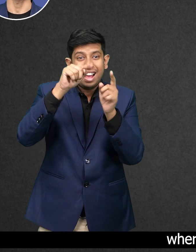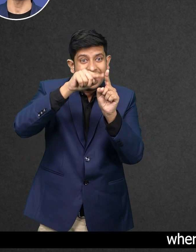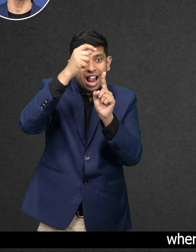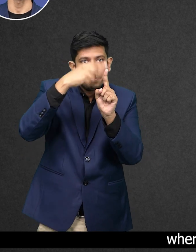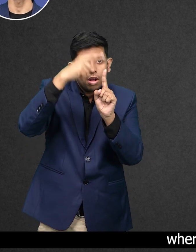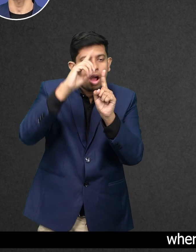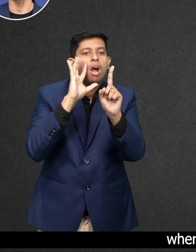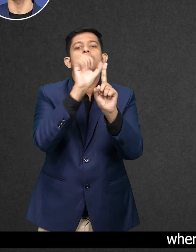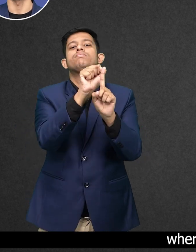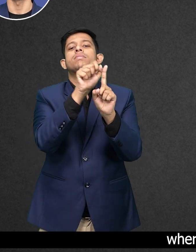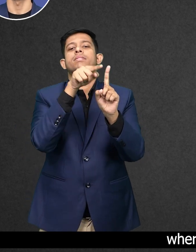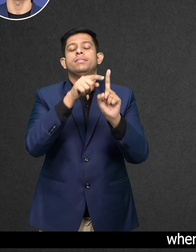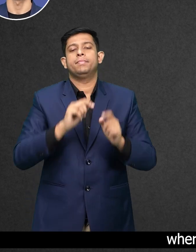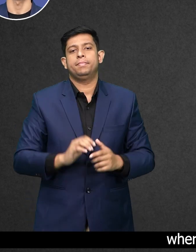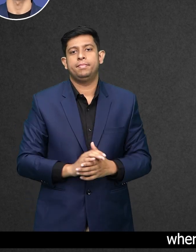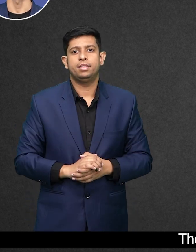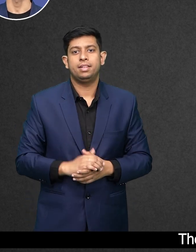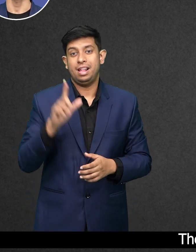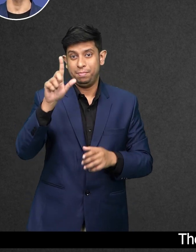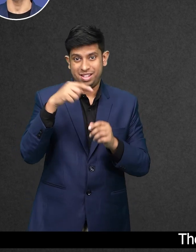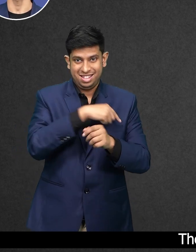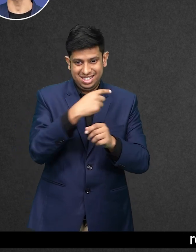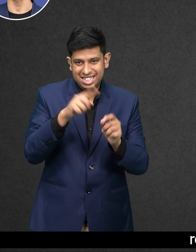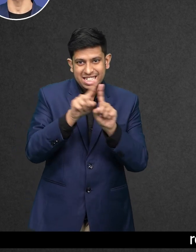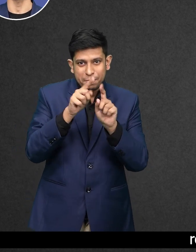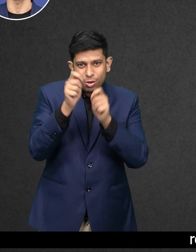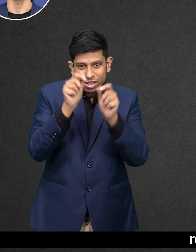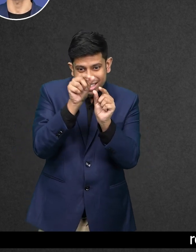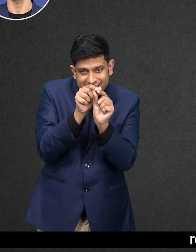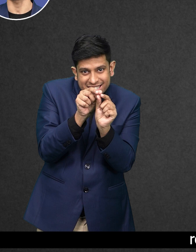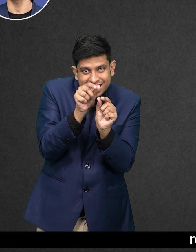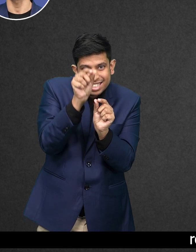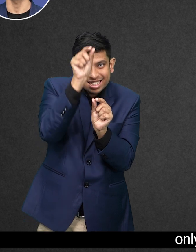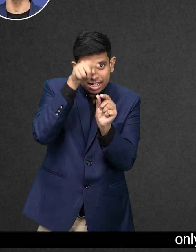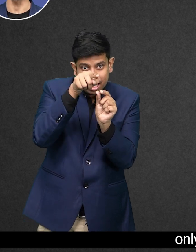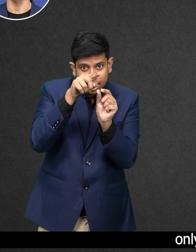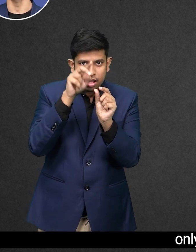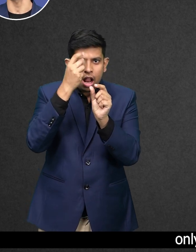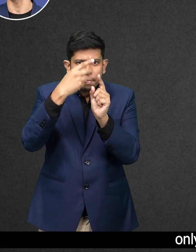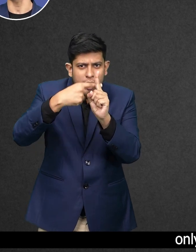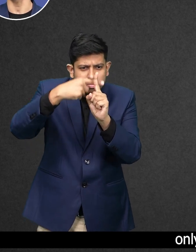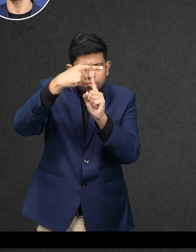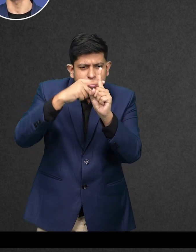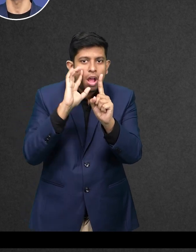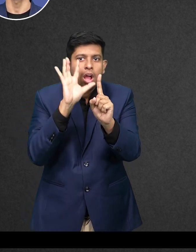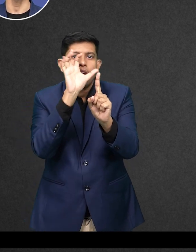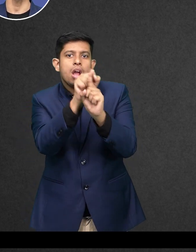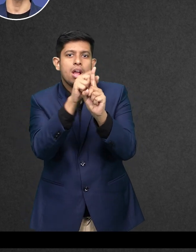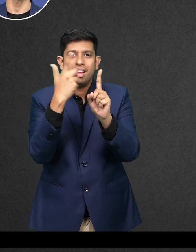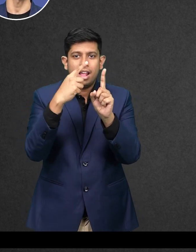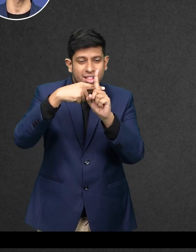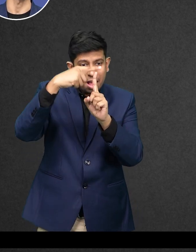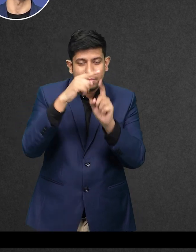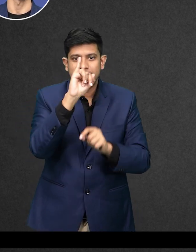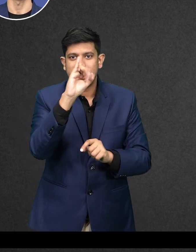where the scale is located. The correct lactometer reading is obtained only at the temperature of 60